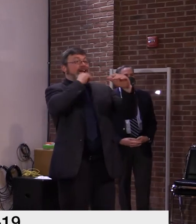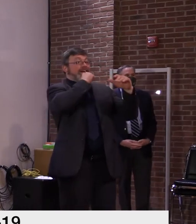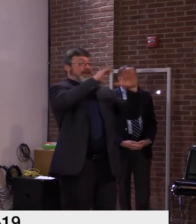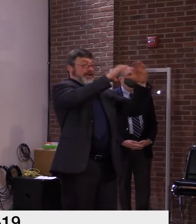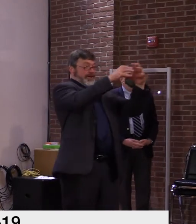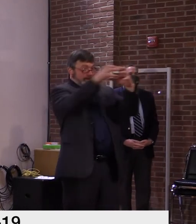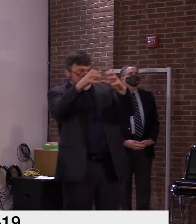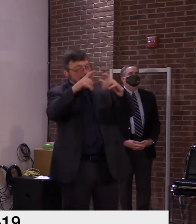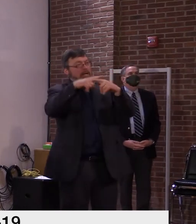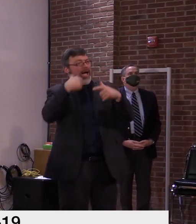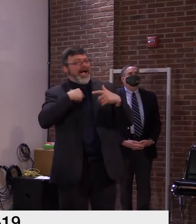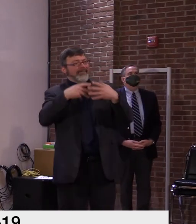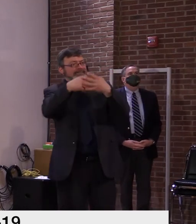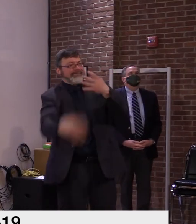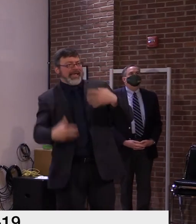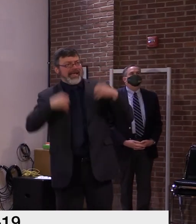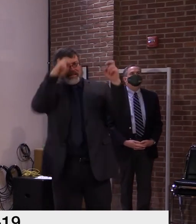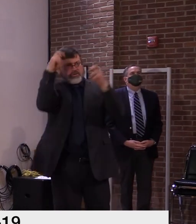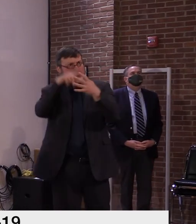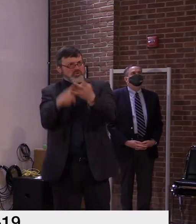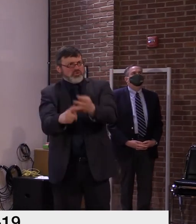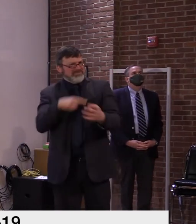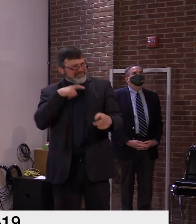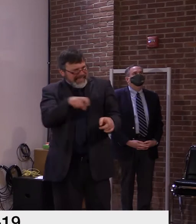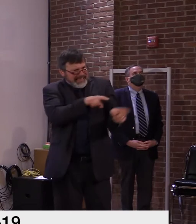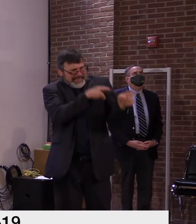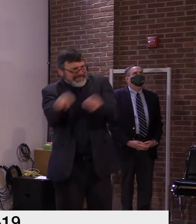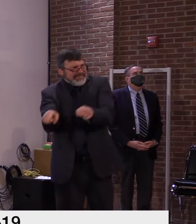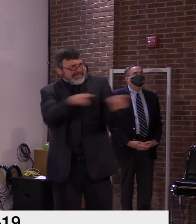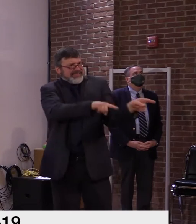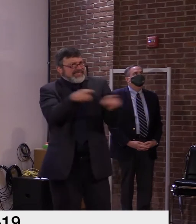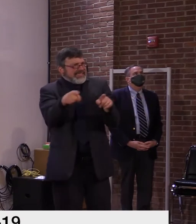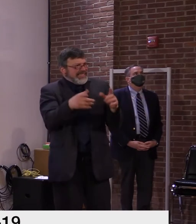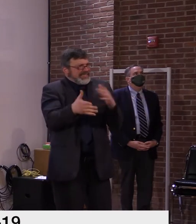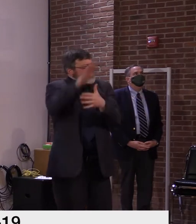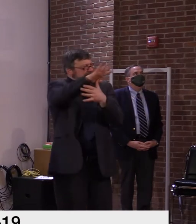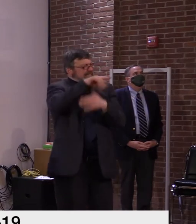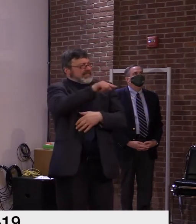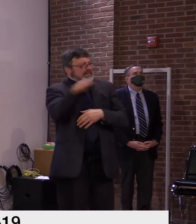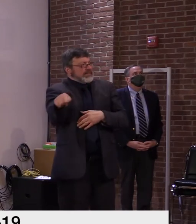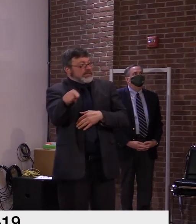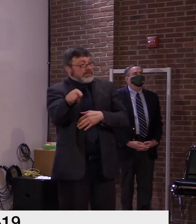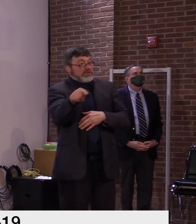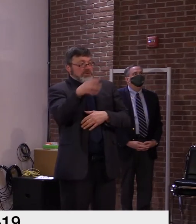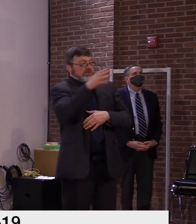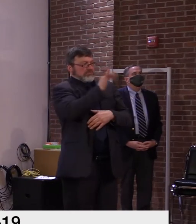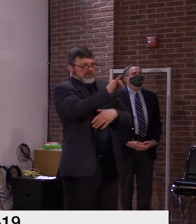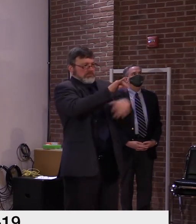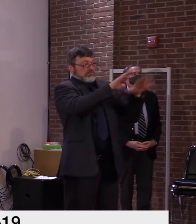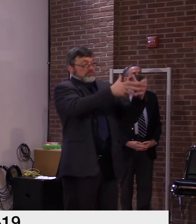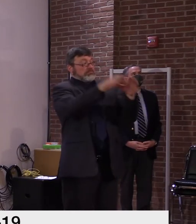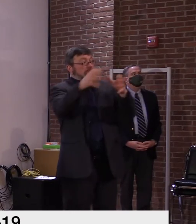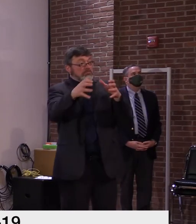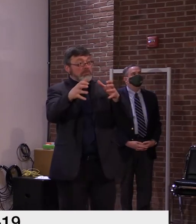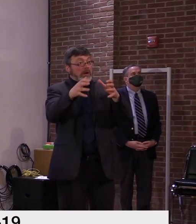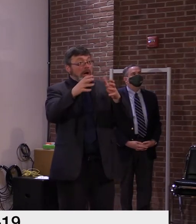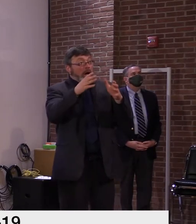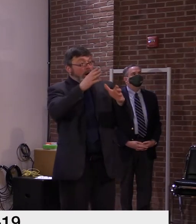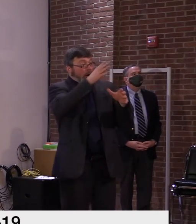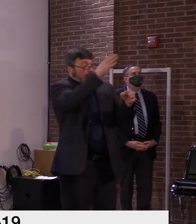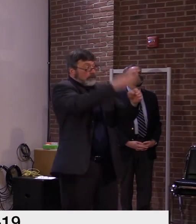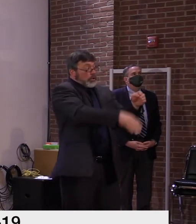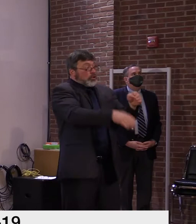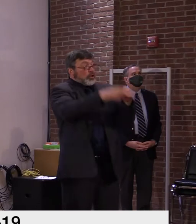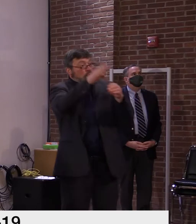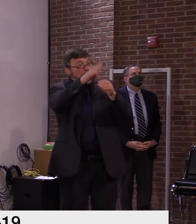forward in the vaccination process in this sector, that they will indeed, everyone will come to the table